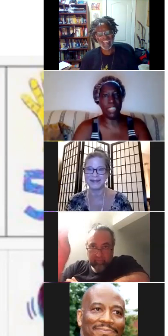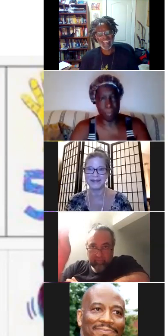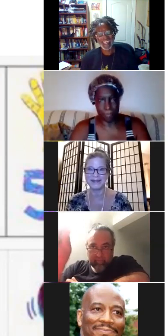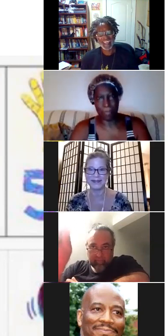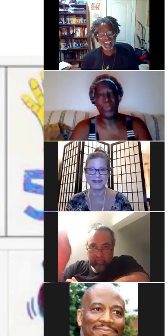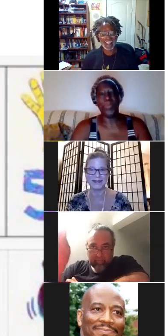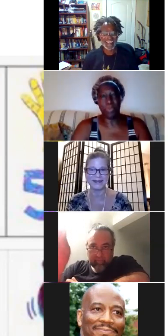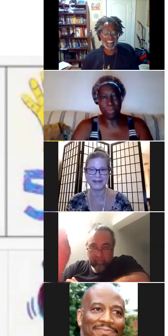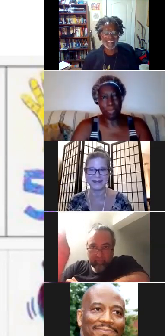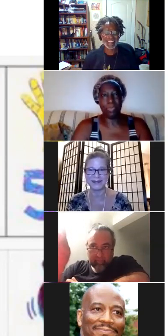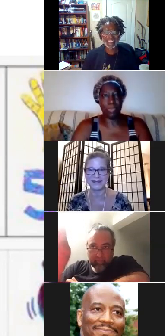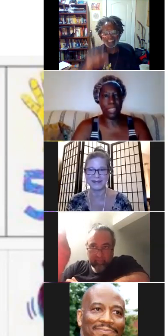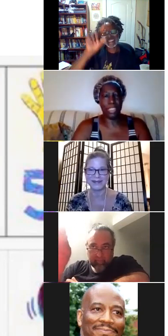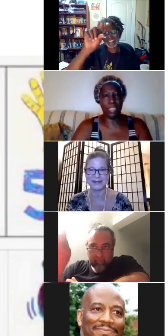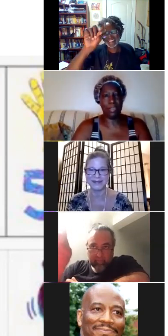Yeah.